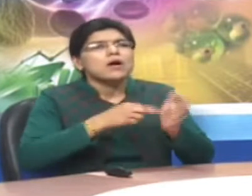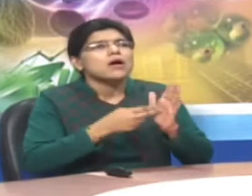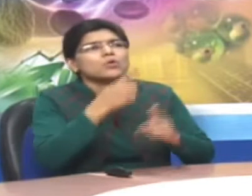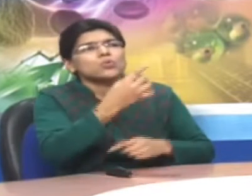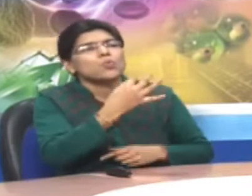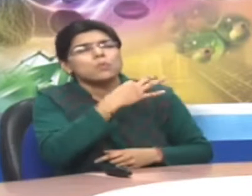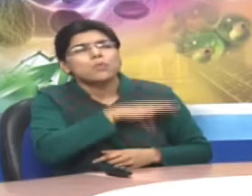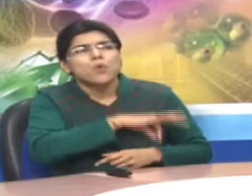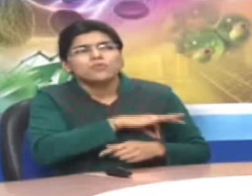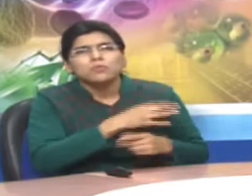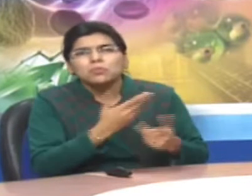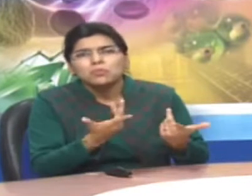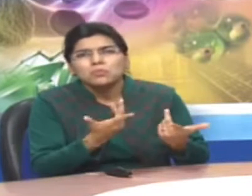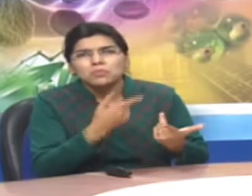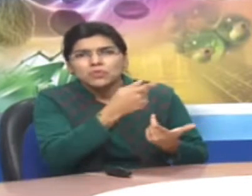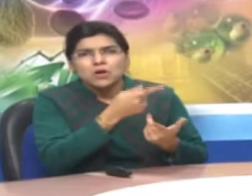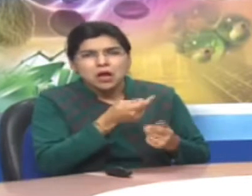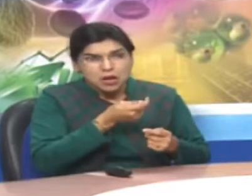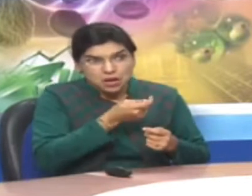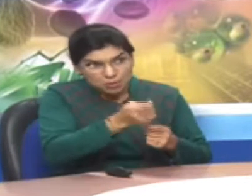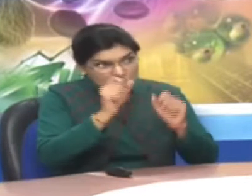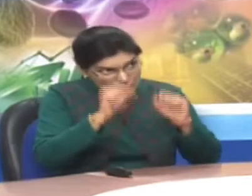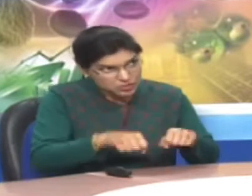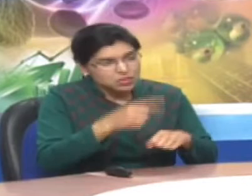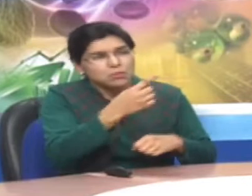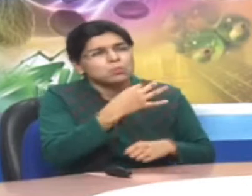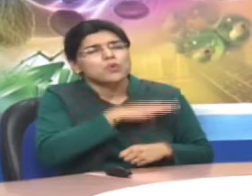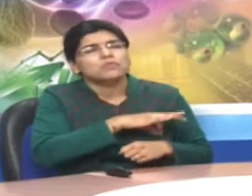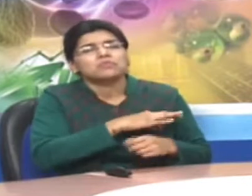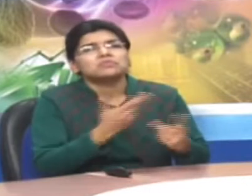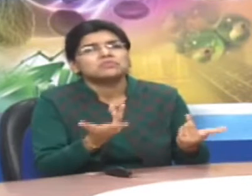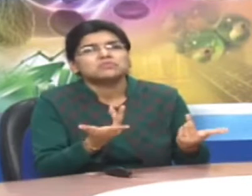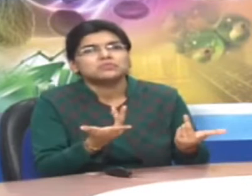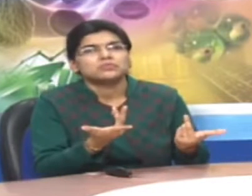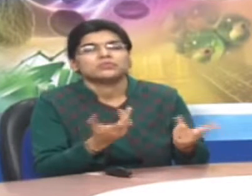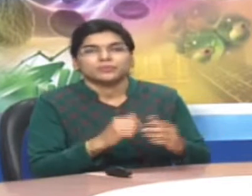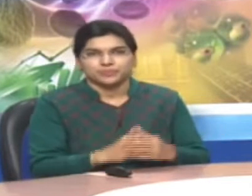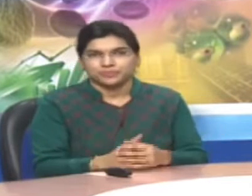speak, admitting you have nothing to lose, but what have you to gain?"